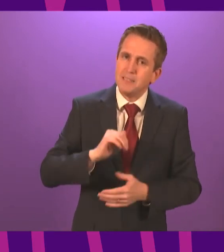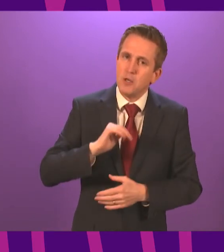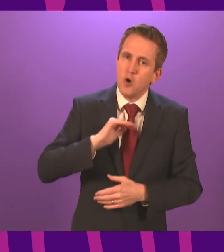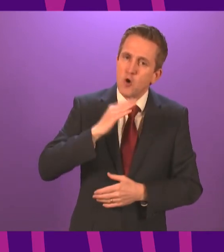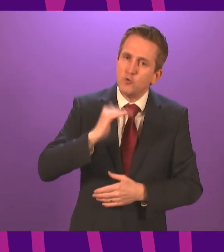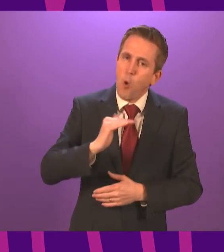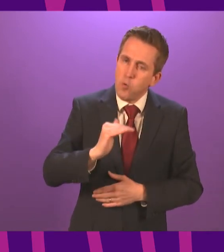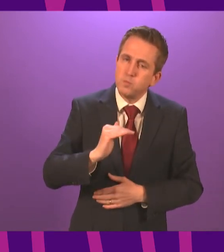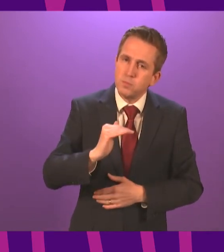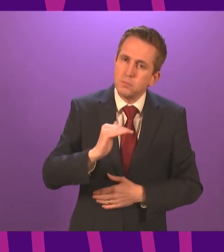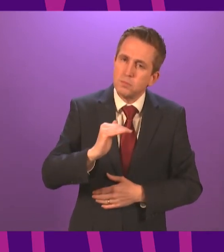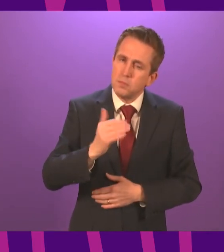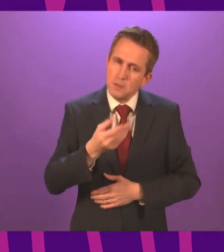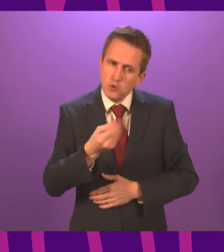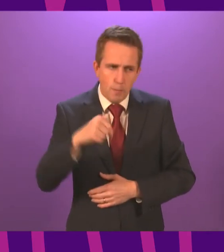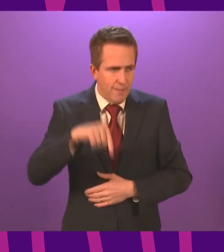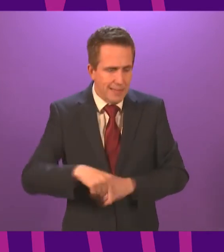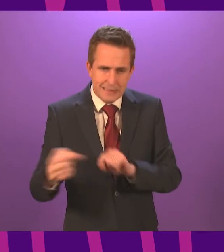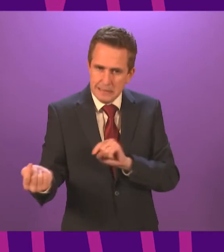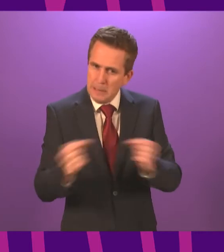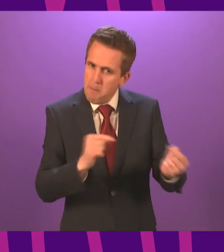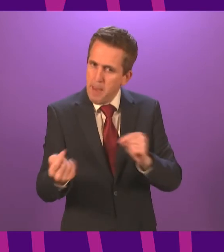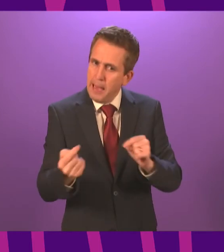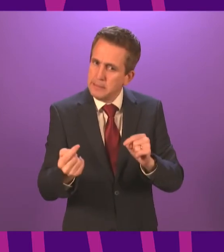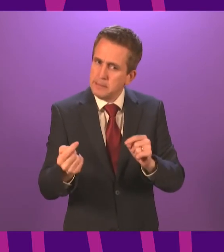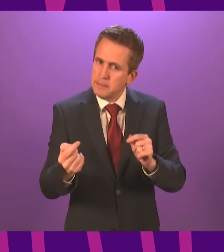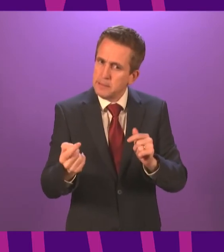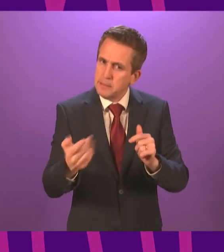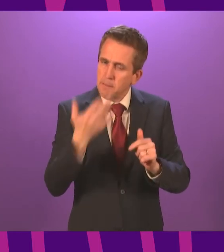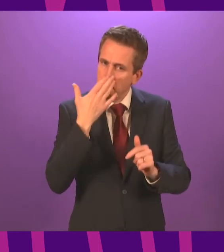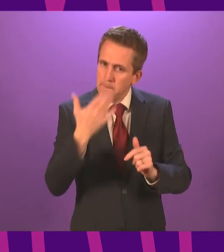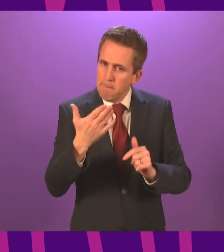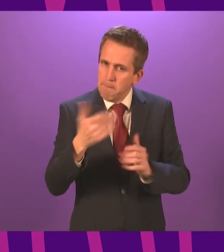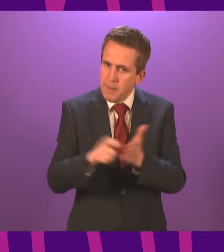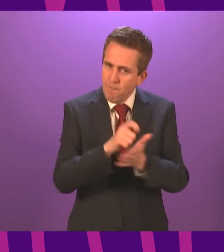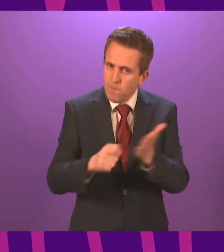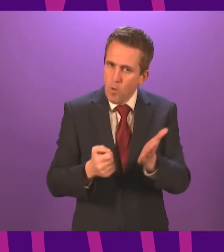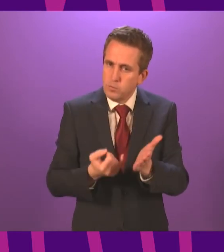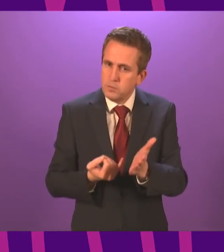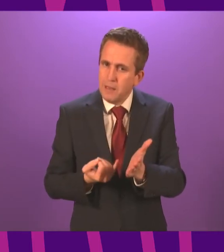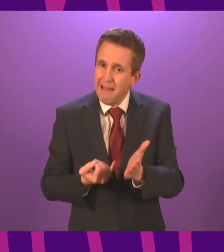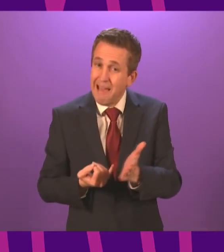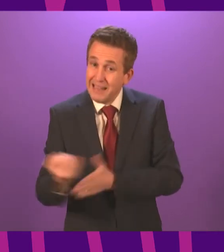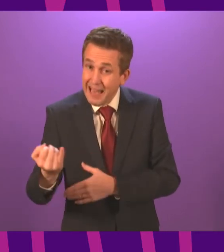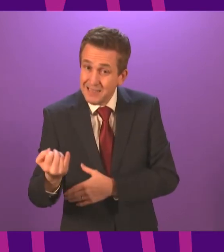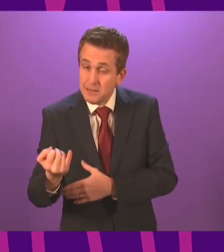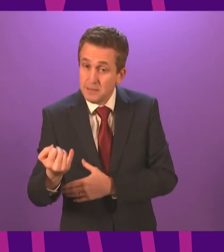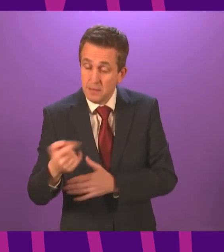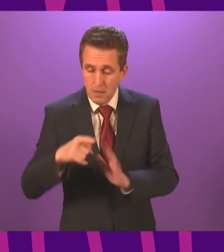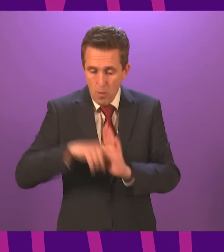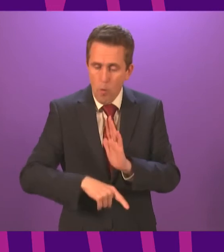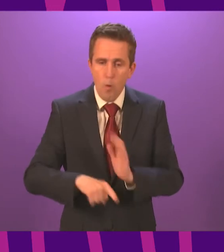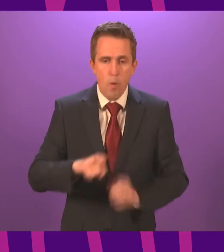moments when the tone of this debate has suggested that members will vote against the motion tonight because we